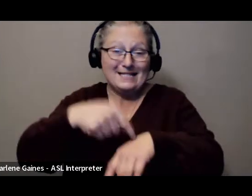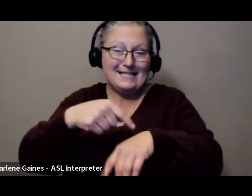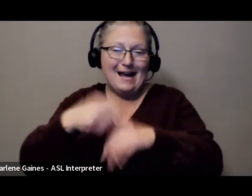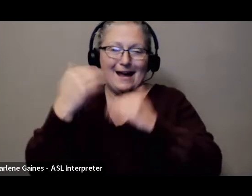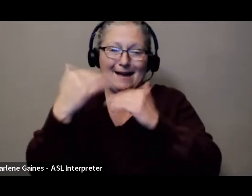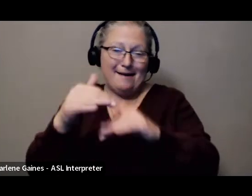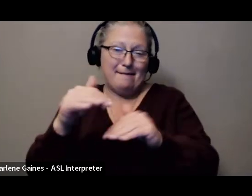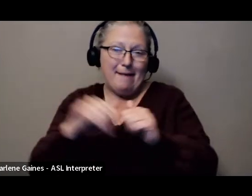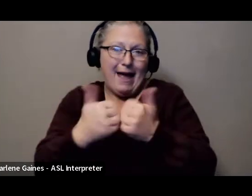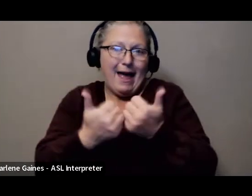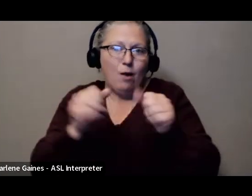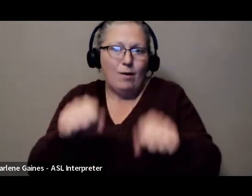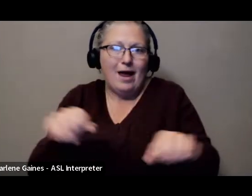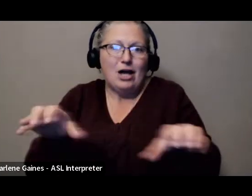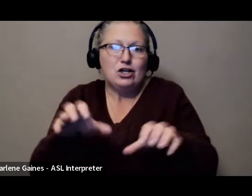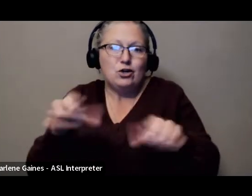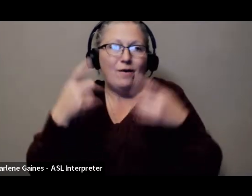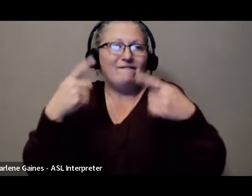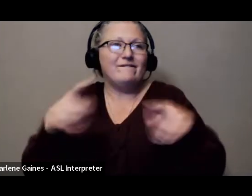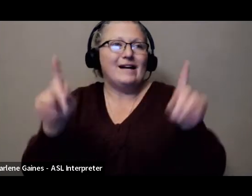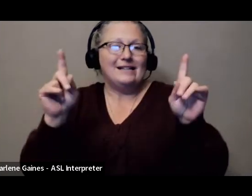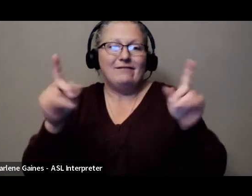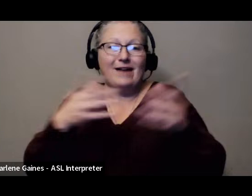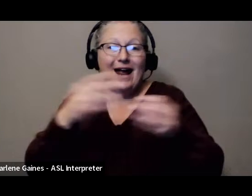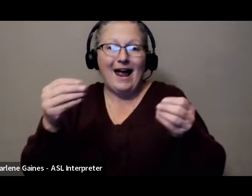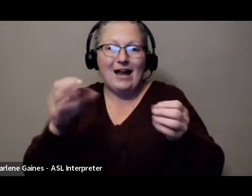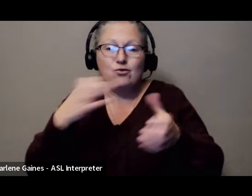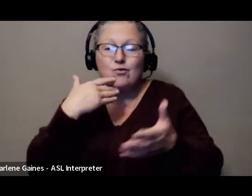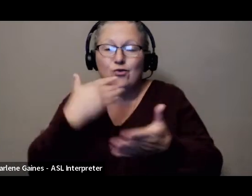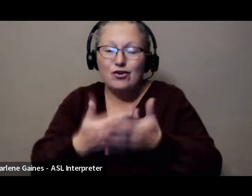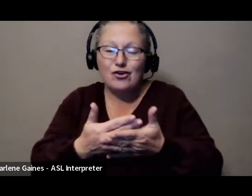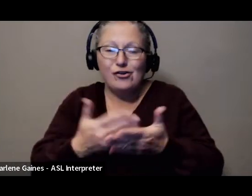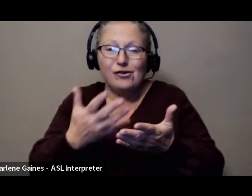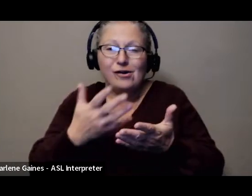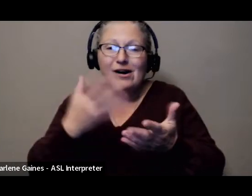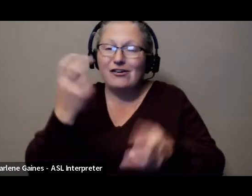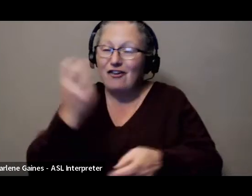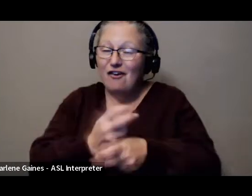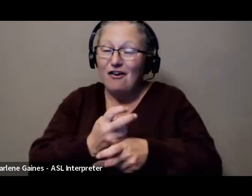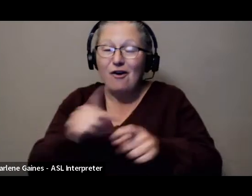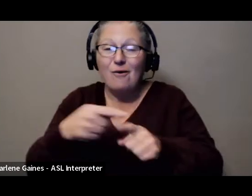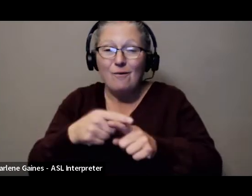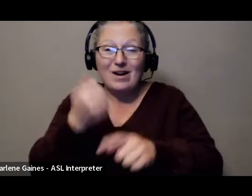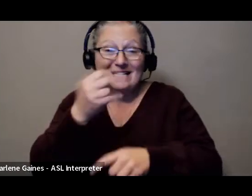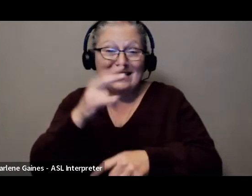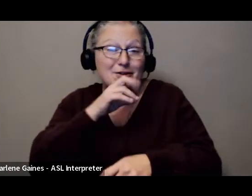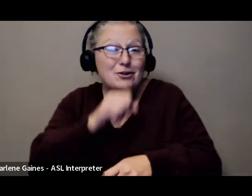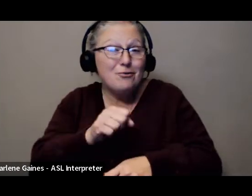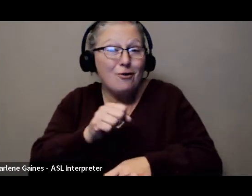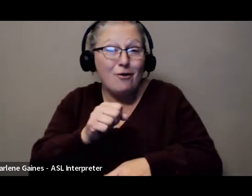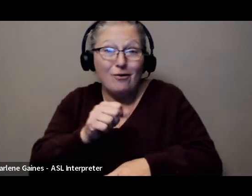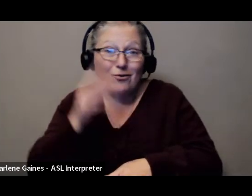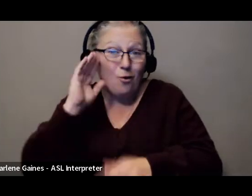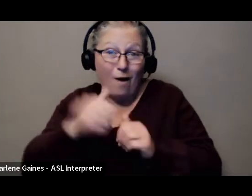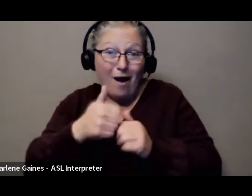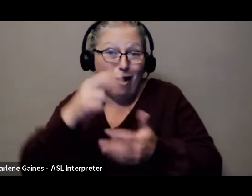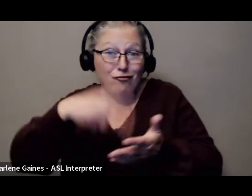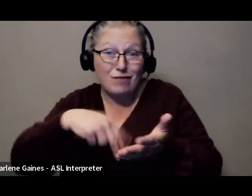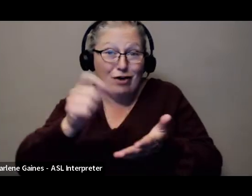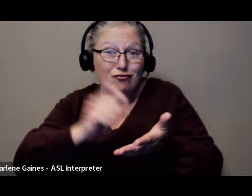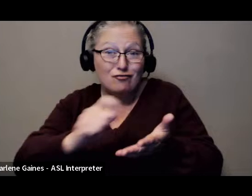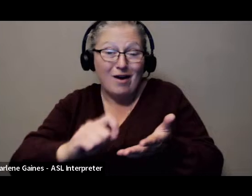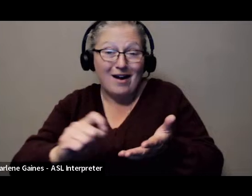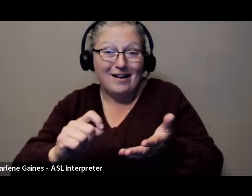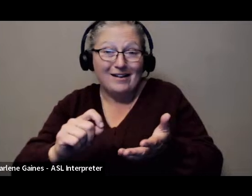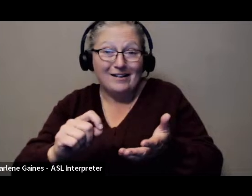constraint, right? How do we do that effectively and efficiently? And it's hard when you have a 17-year-old who doesn't read or write in front of